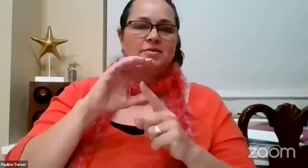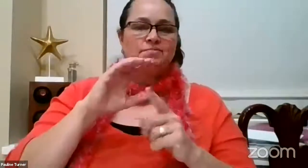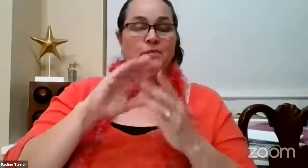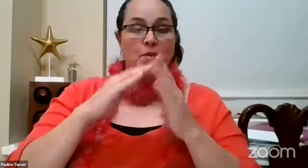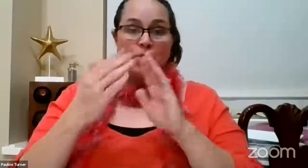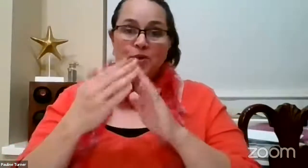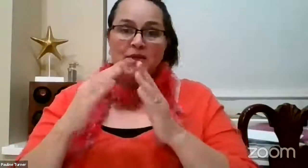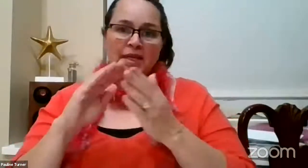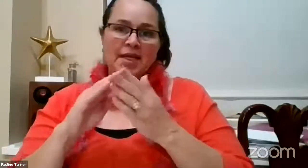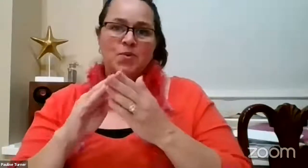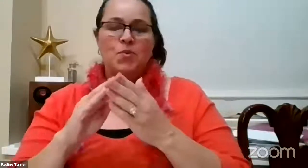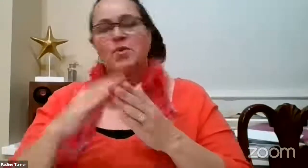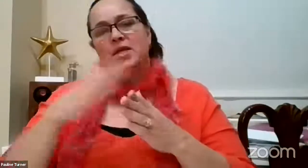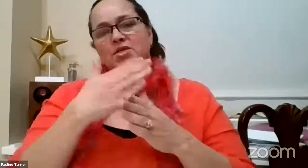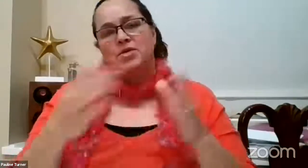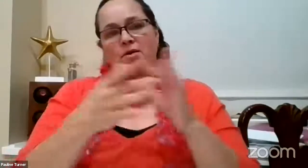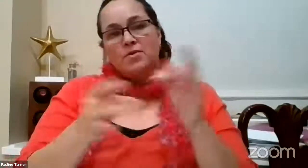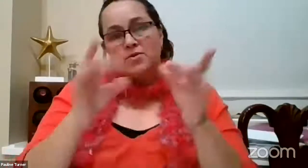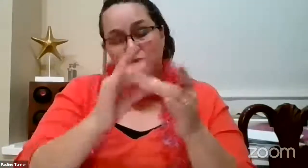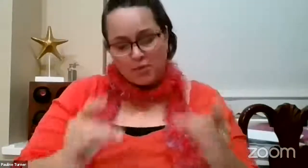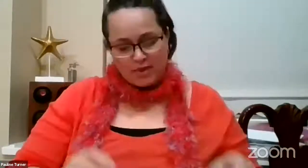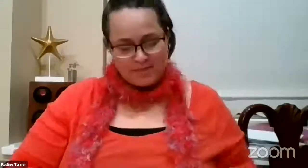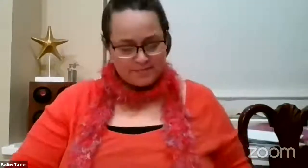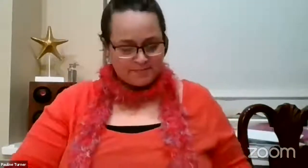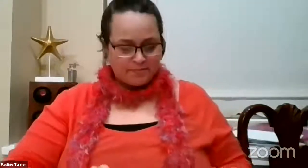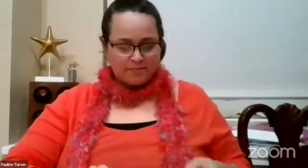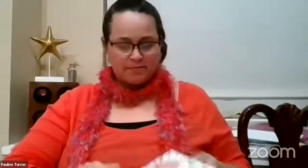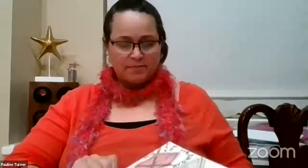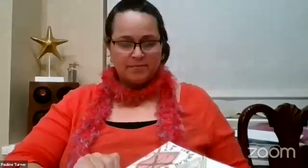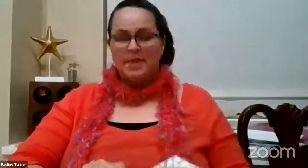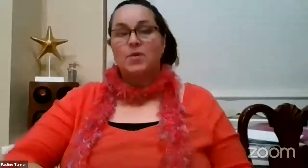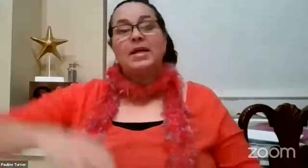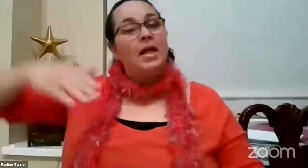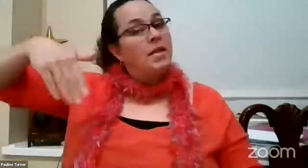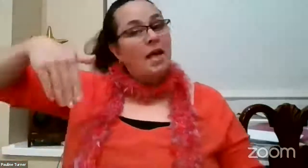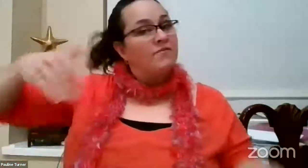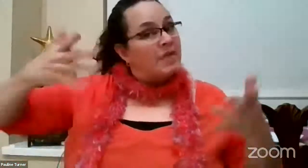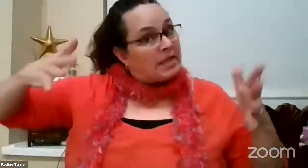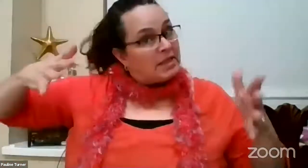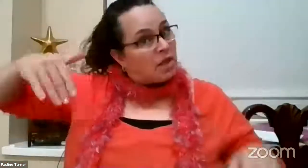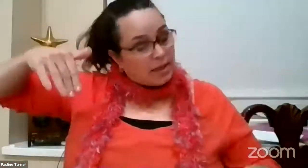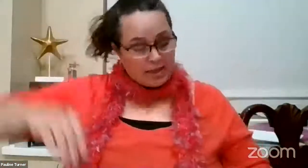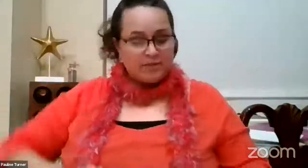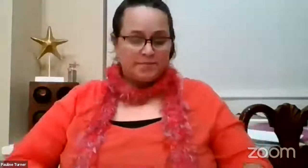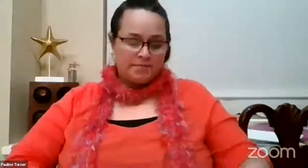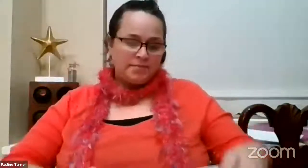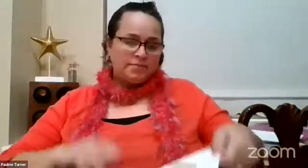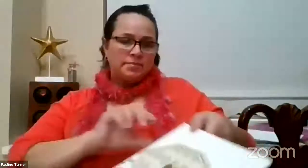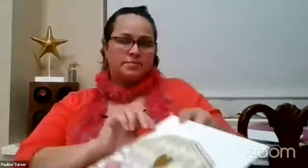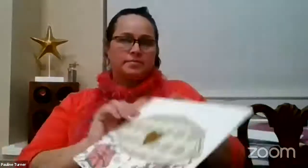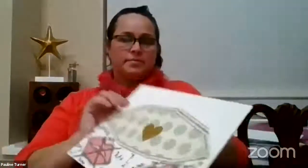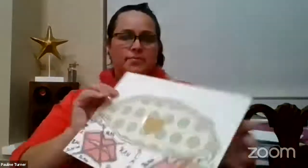Enjoying your masterpiece. I will. And you enjoy that.